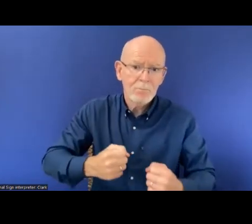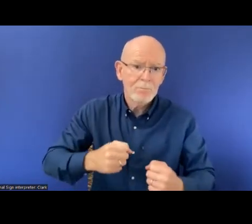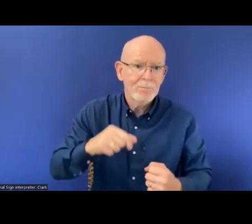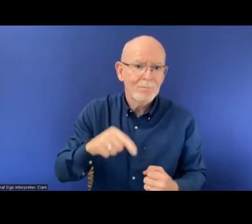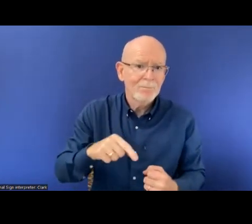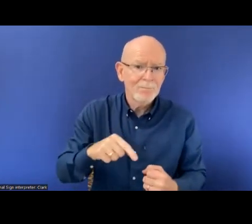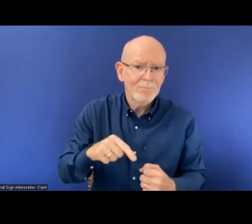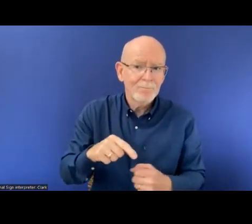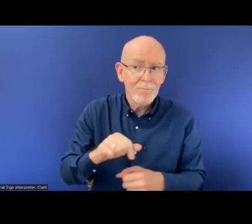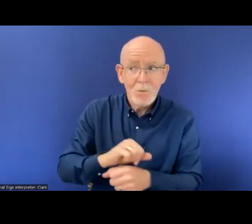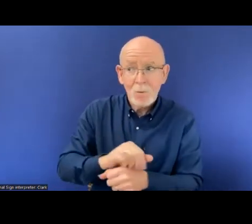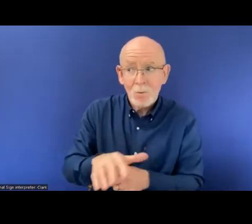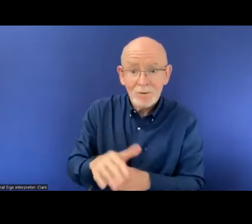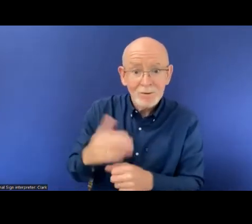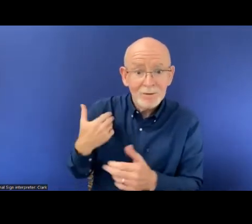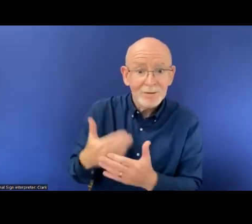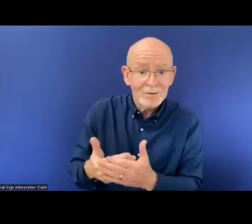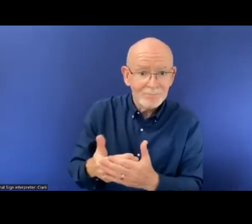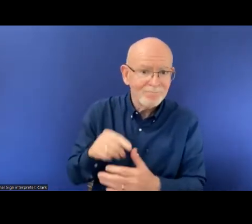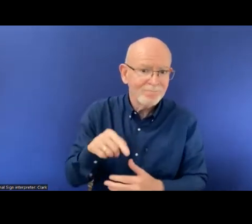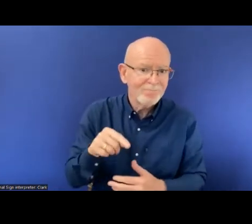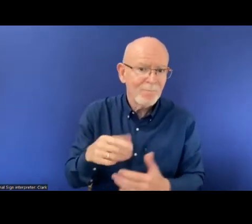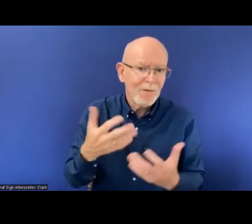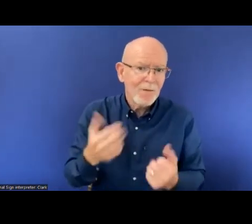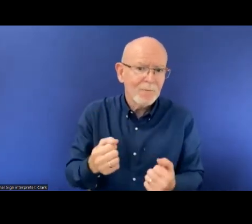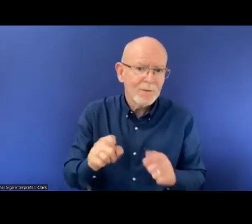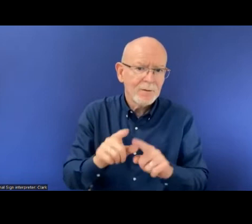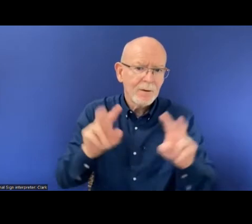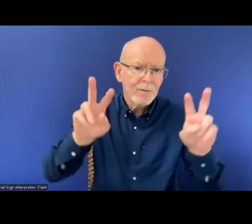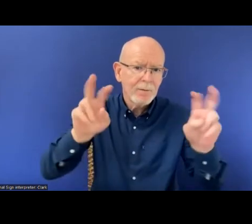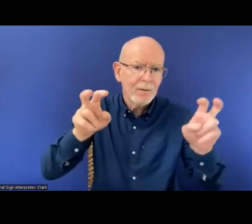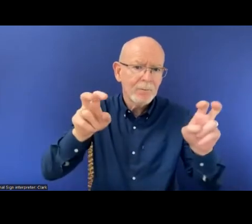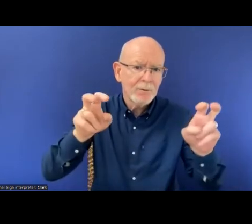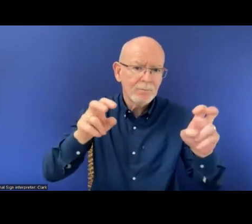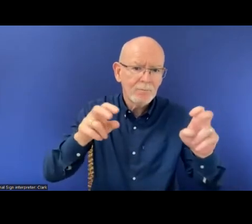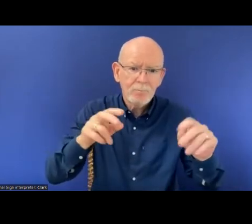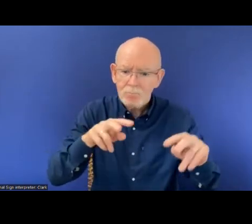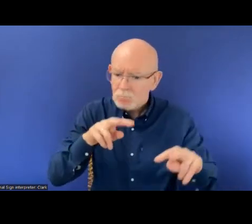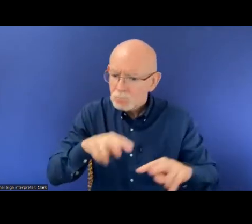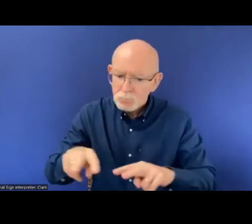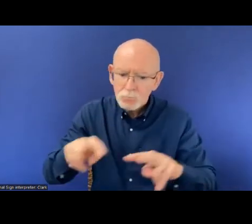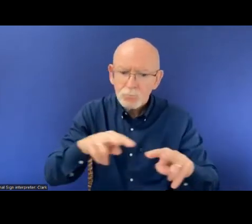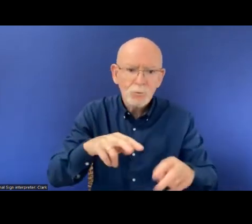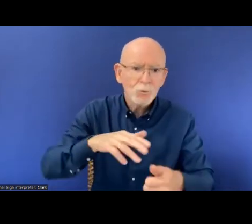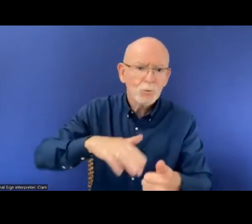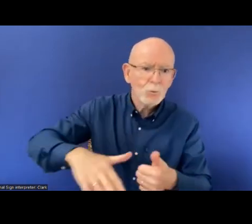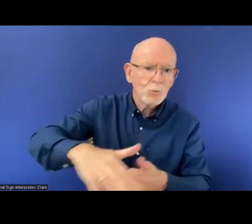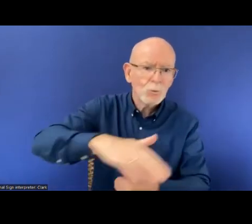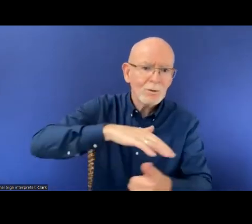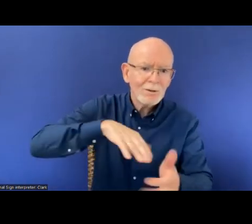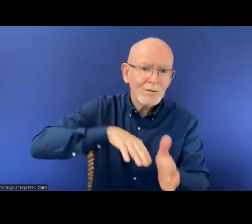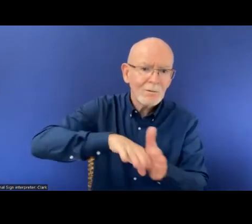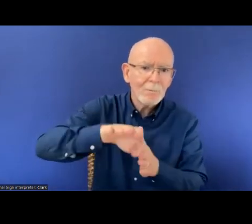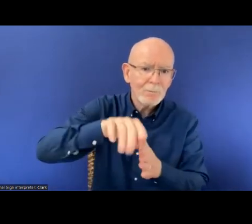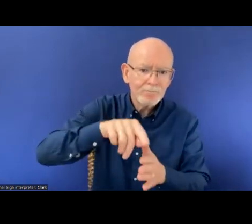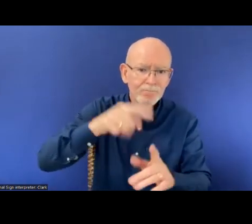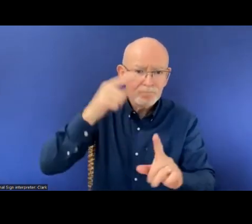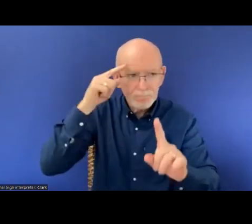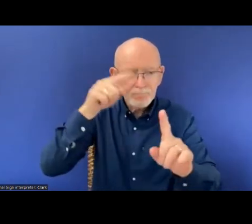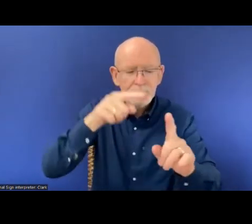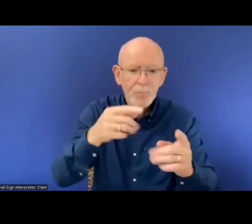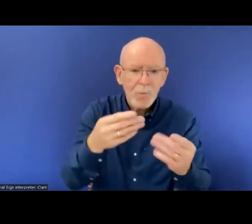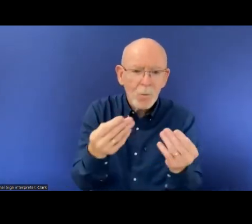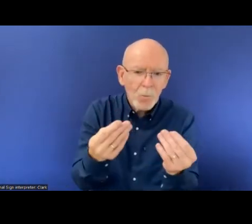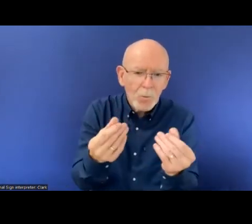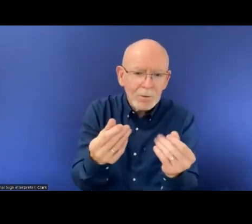UN diplomats and agencies, experts in public health, economics and technology, students and teachers, really